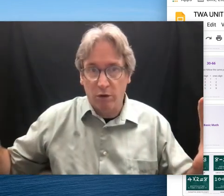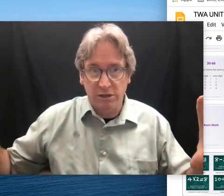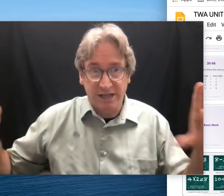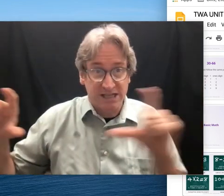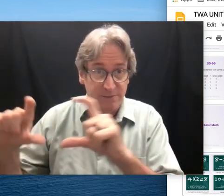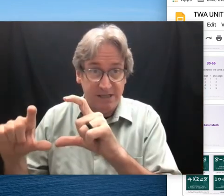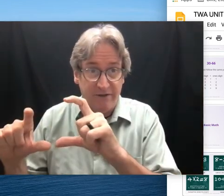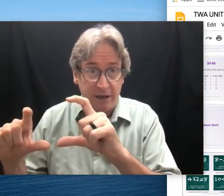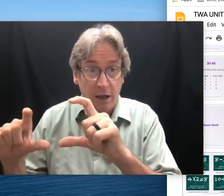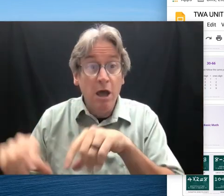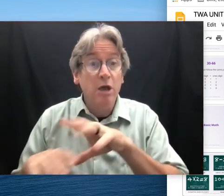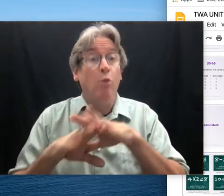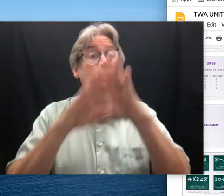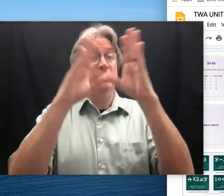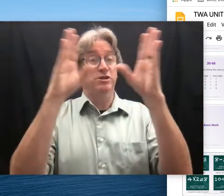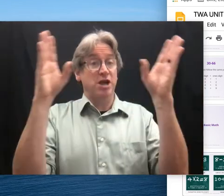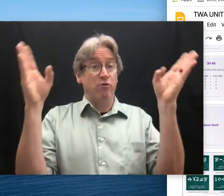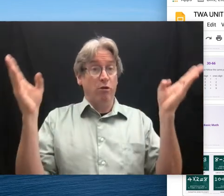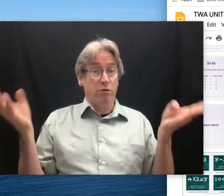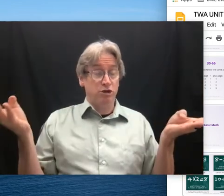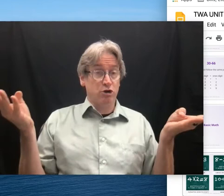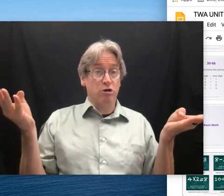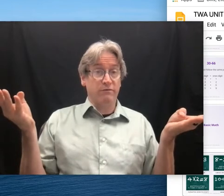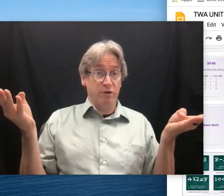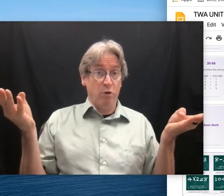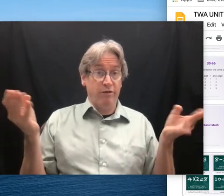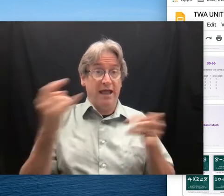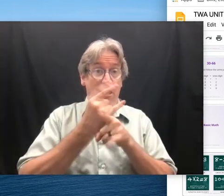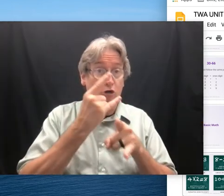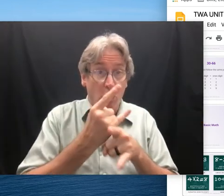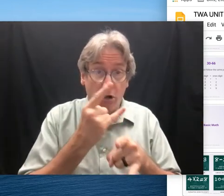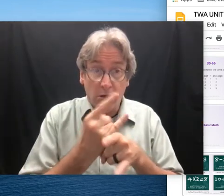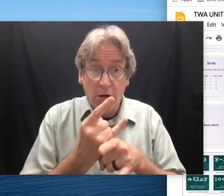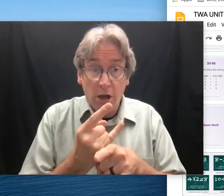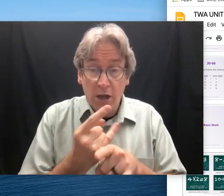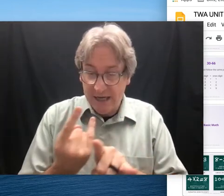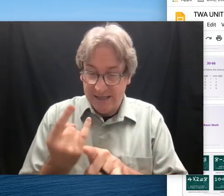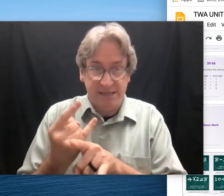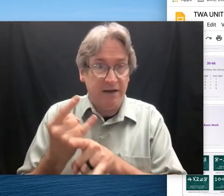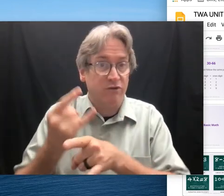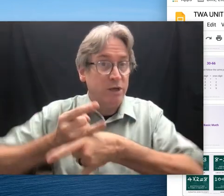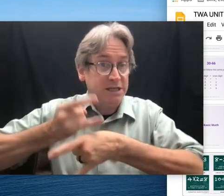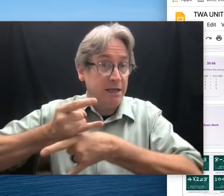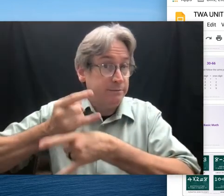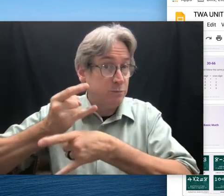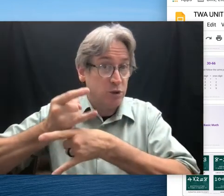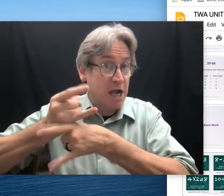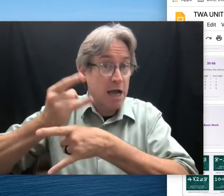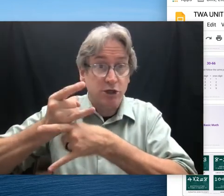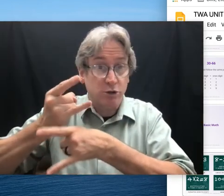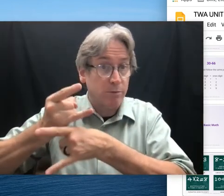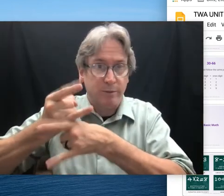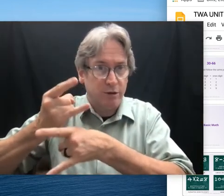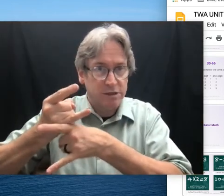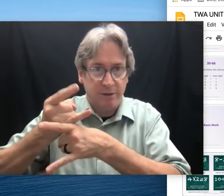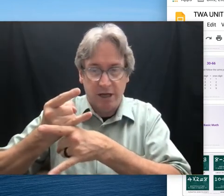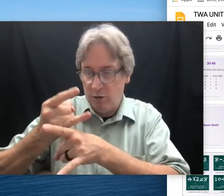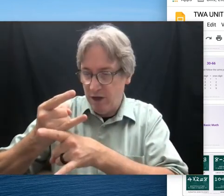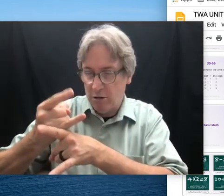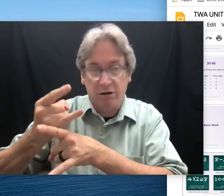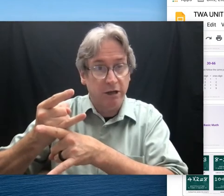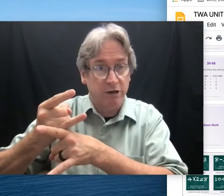vocab words that's specific will be the general term for the whole thing. Alcohol is the sign for whiskey or scotch or bourbon